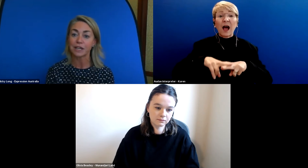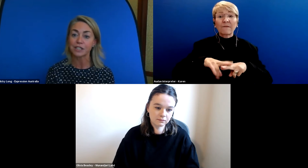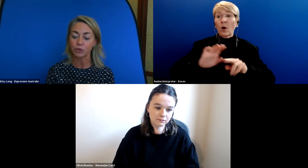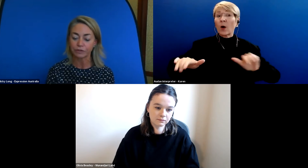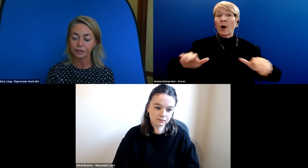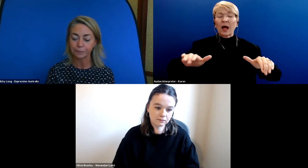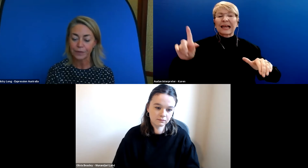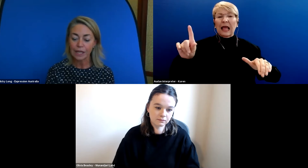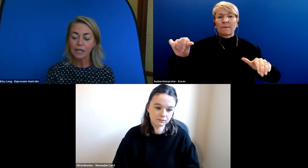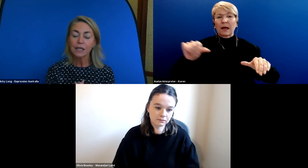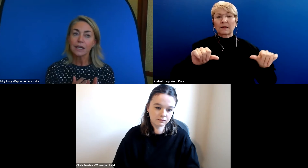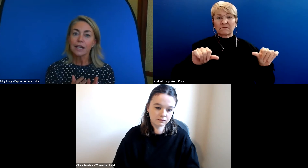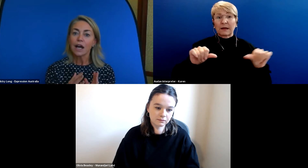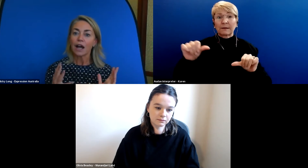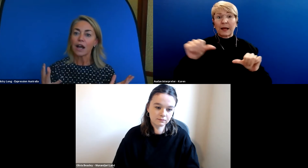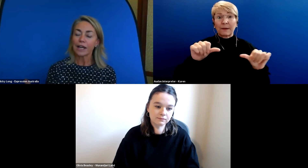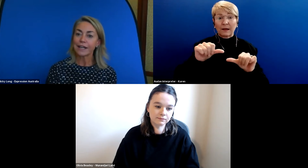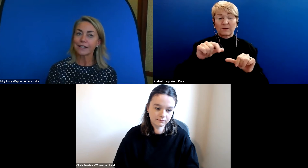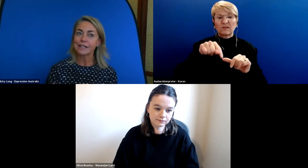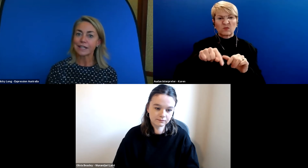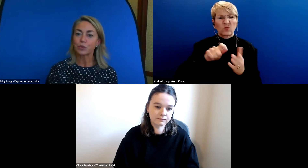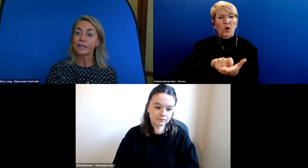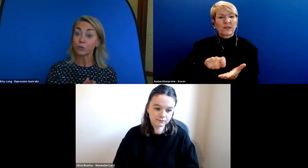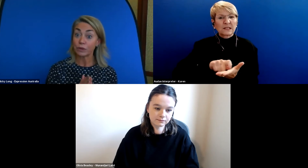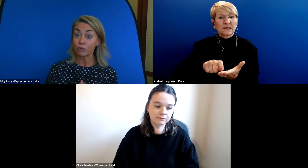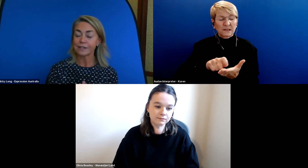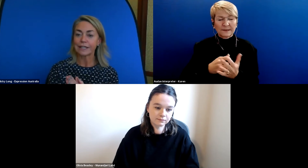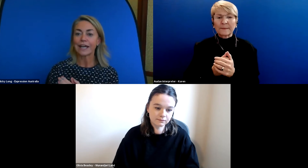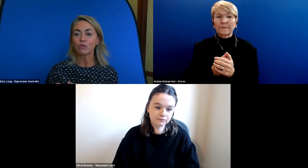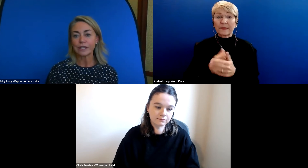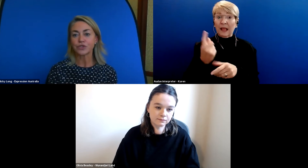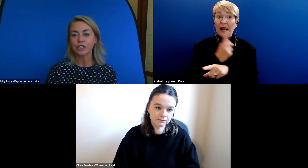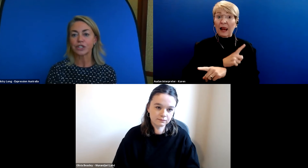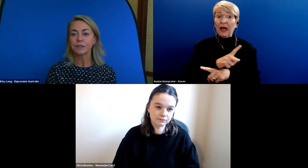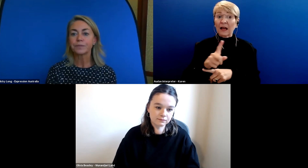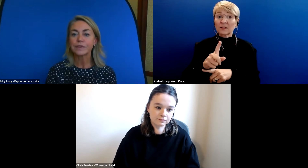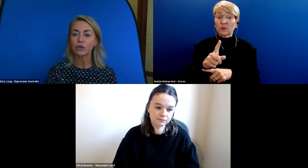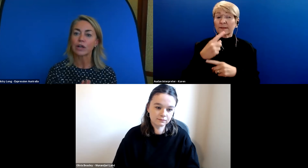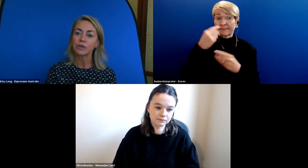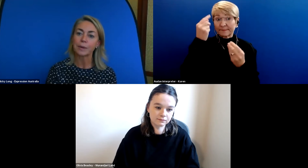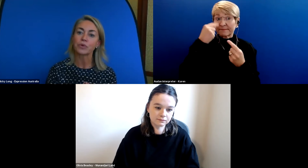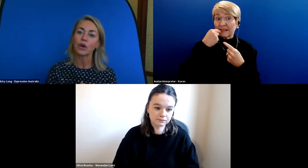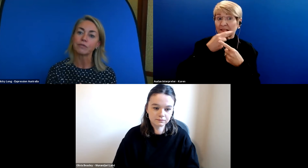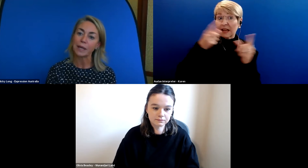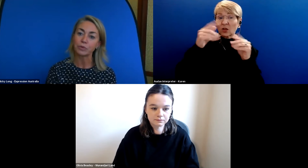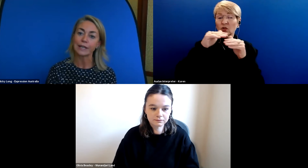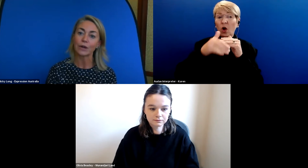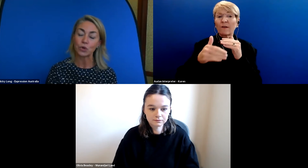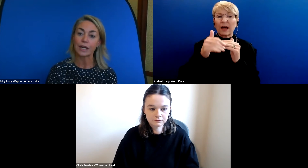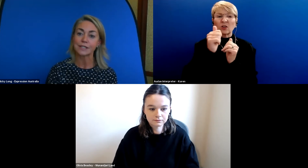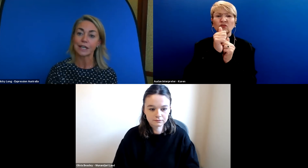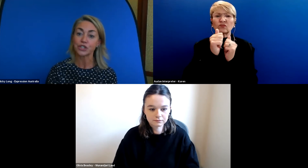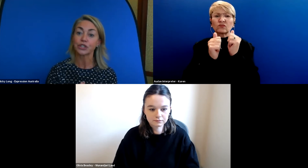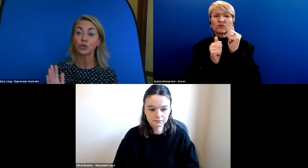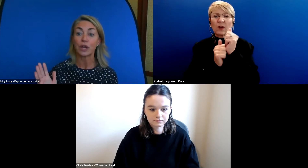office much more often. I announced last week that we recently had a restructure. There are a number of people in